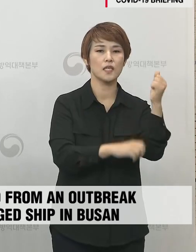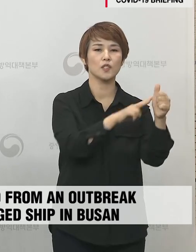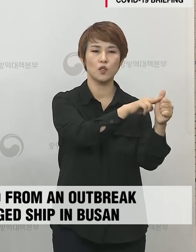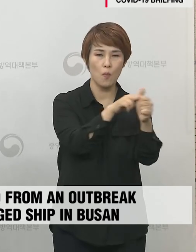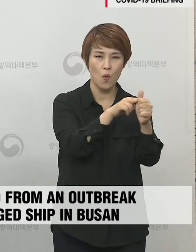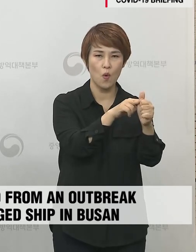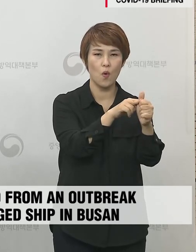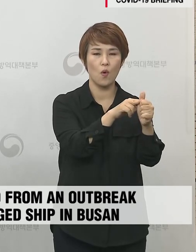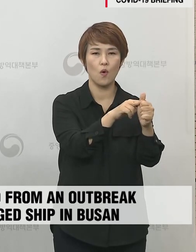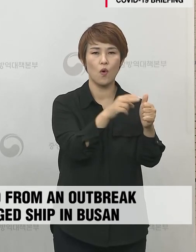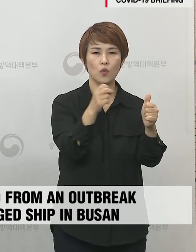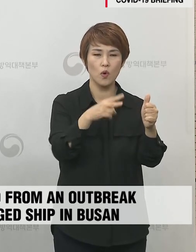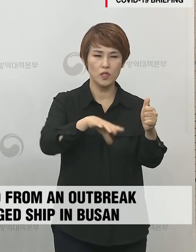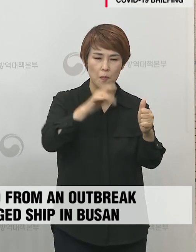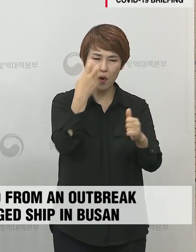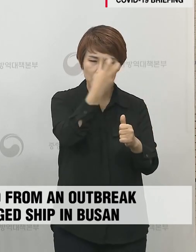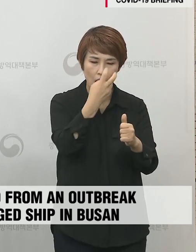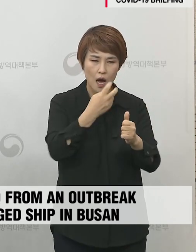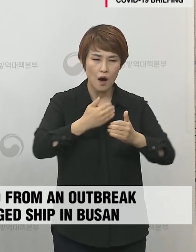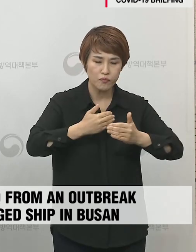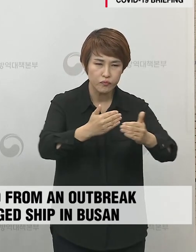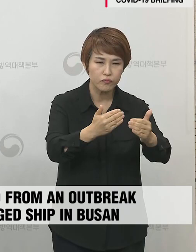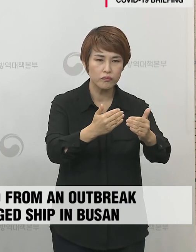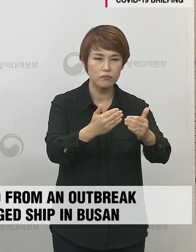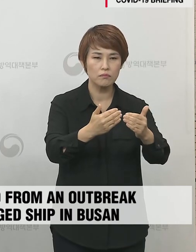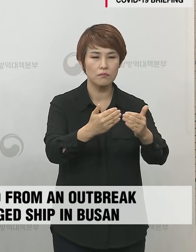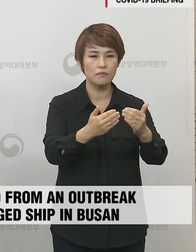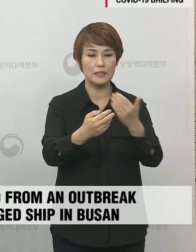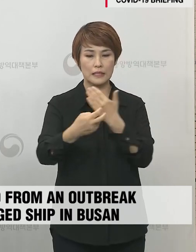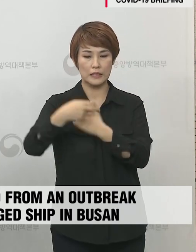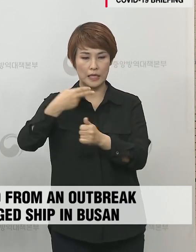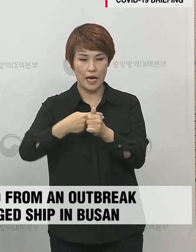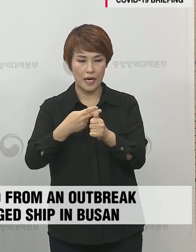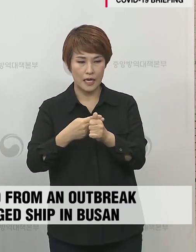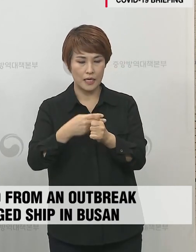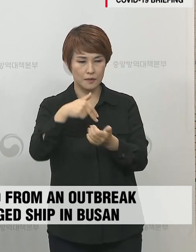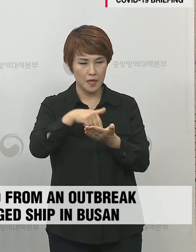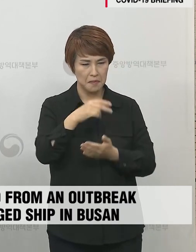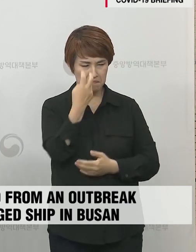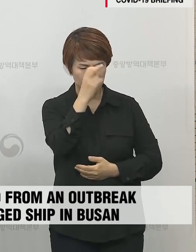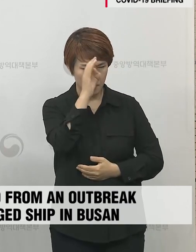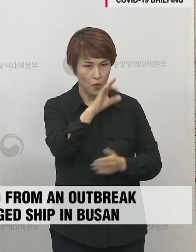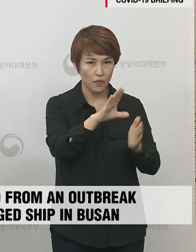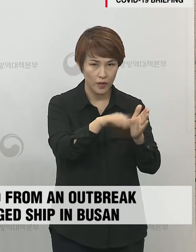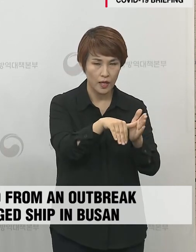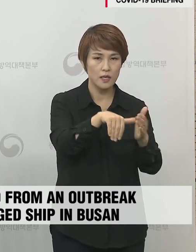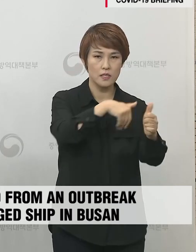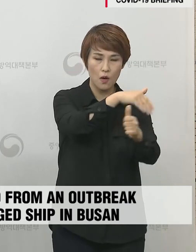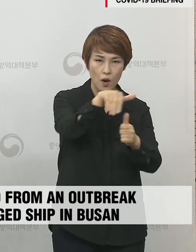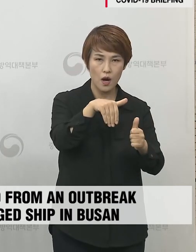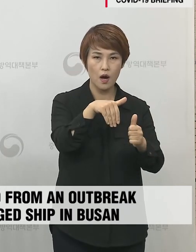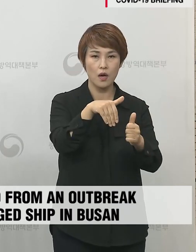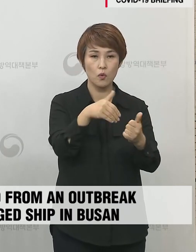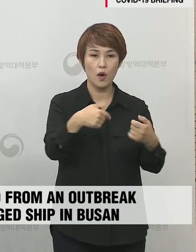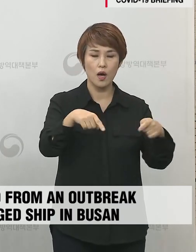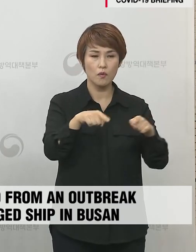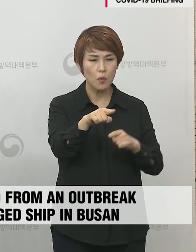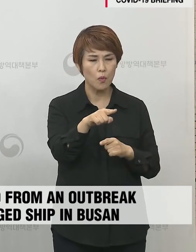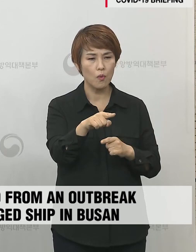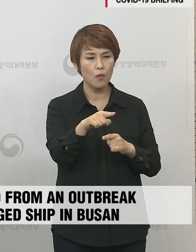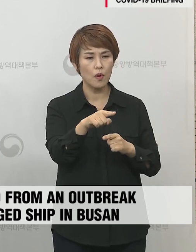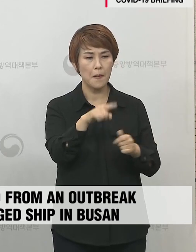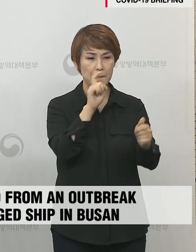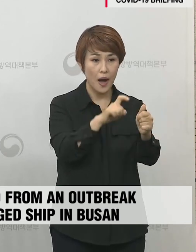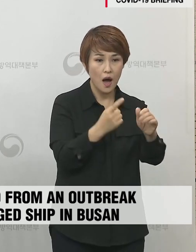cases, and all of these information will be anonymous in order to protect their privacy. And also